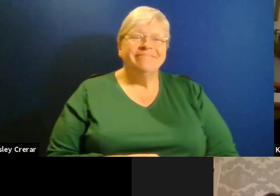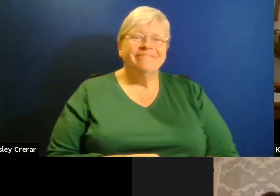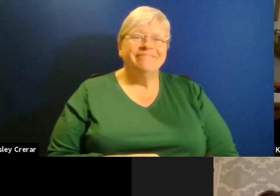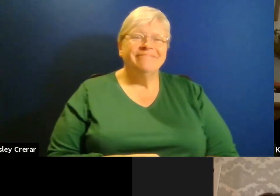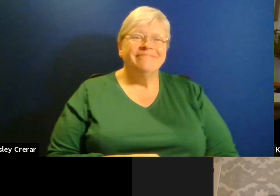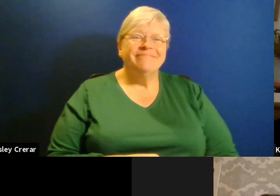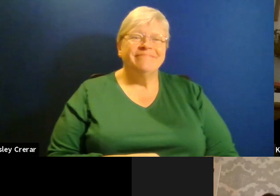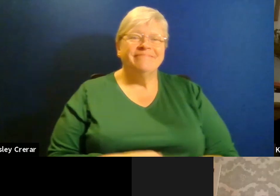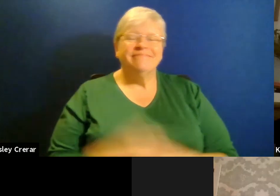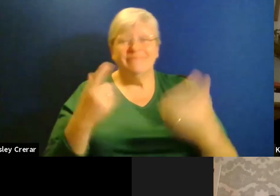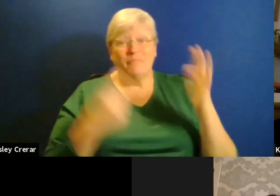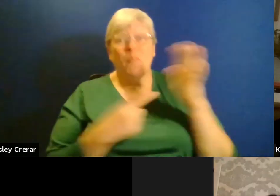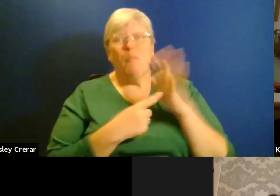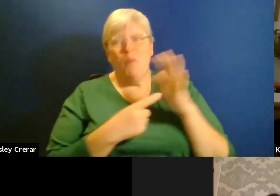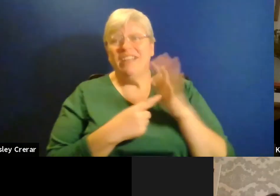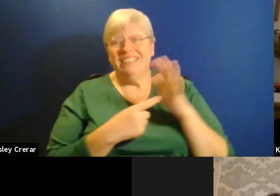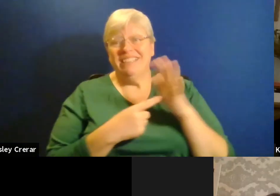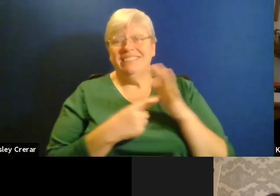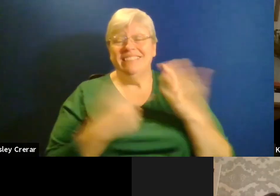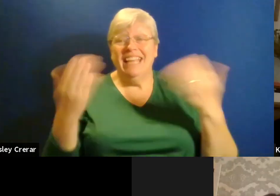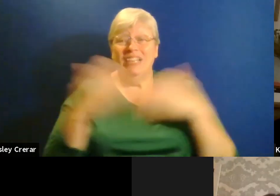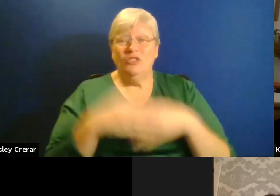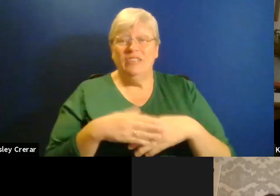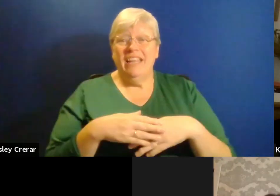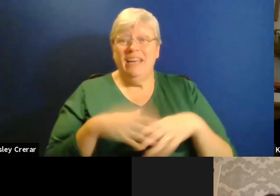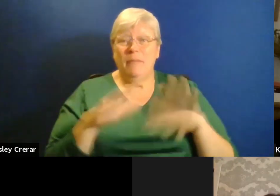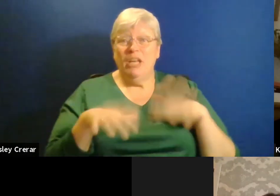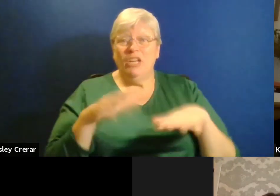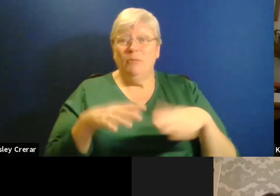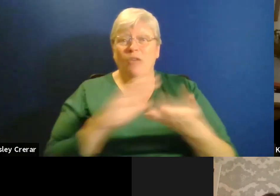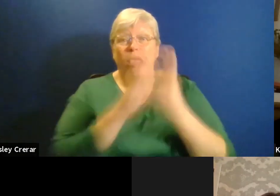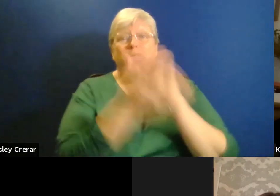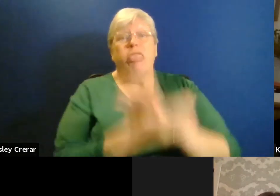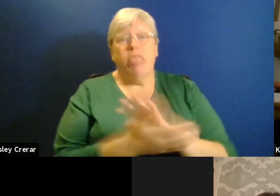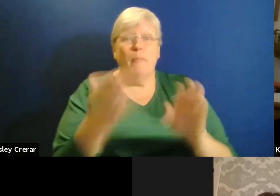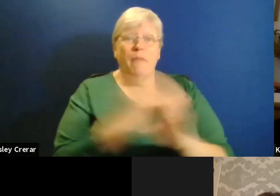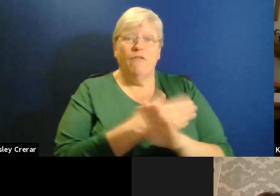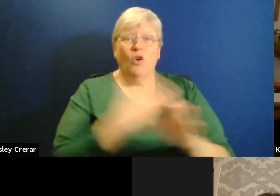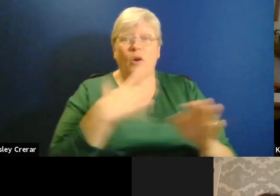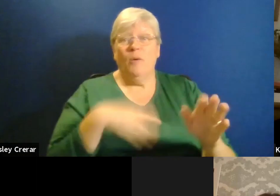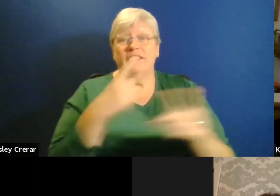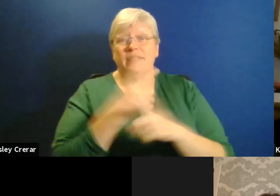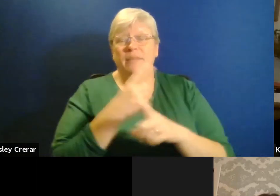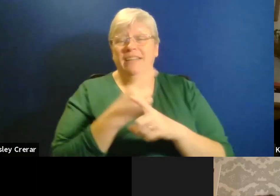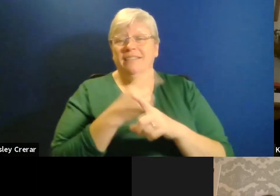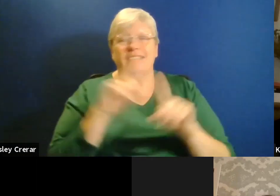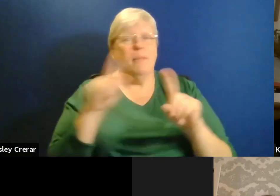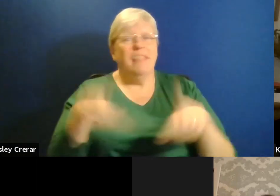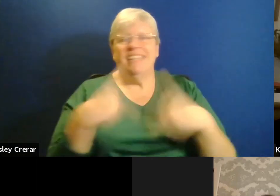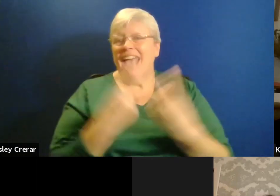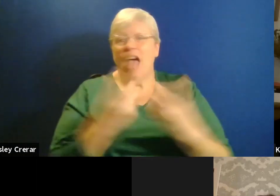Yeah, I think it's important to just, like tonight, my computer crashed just before I was about to speak tonight. So there are some things you cannot prepare